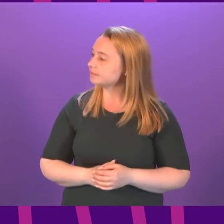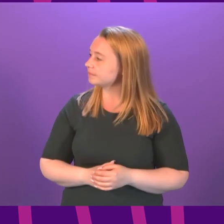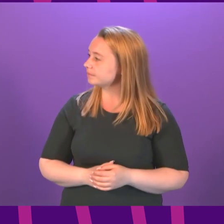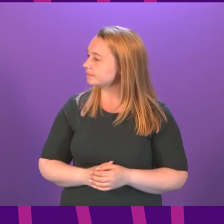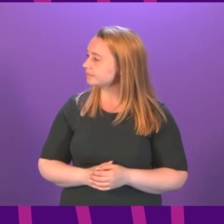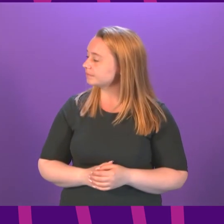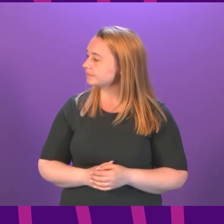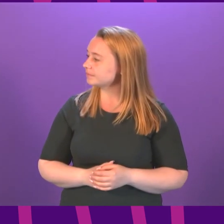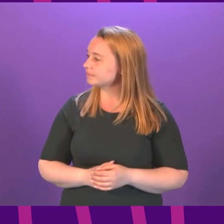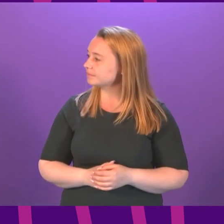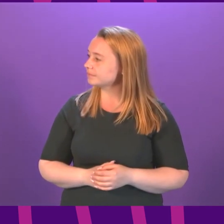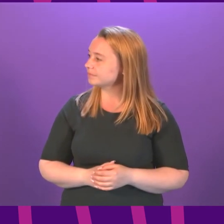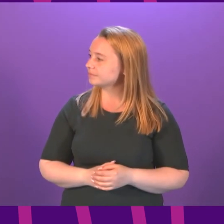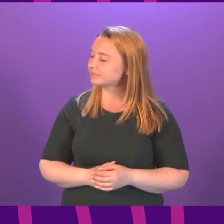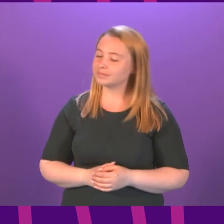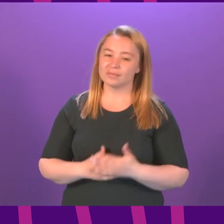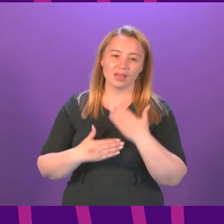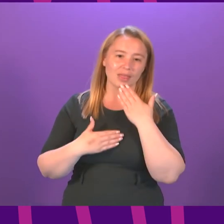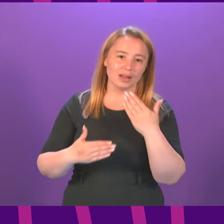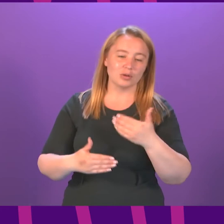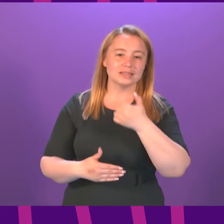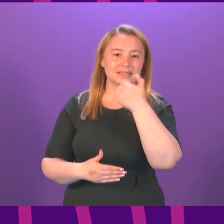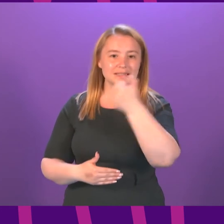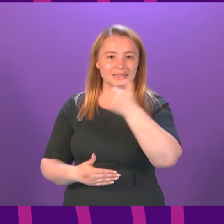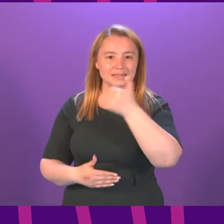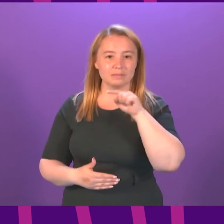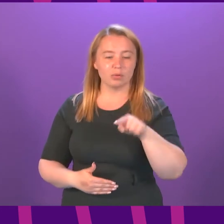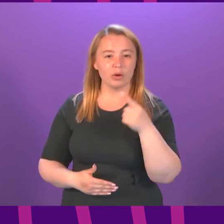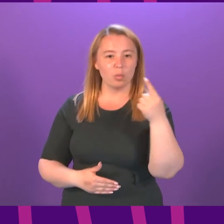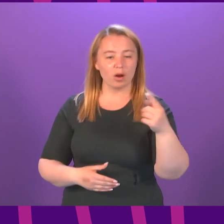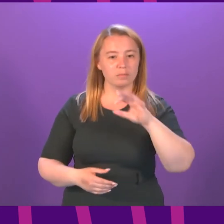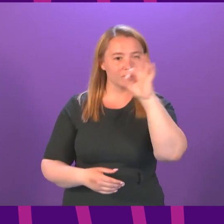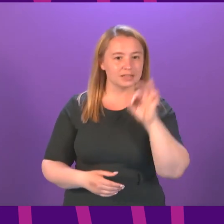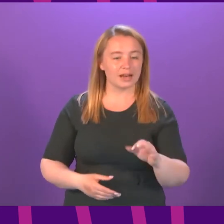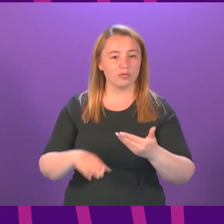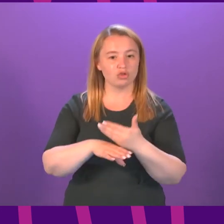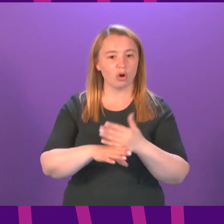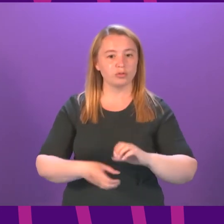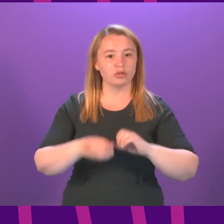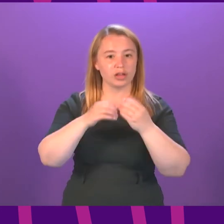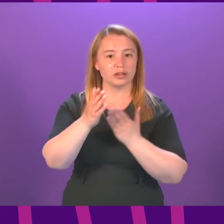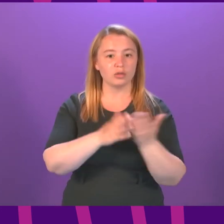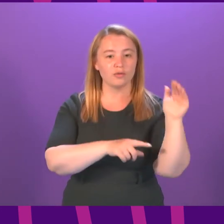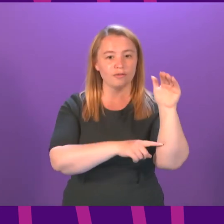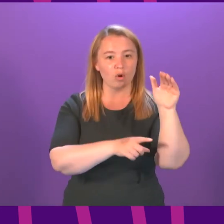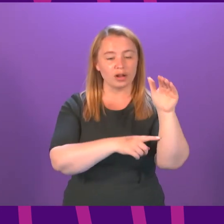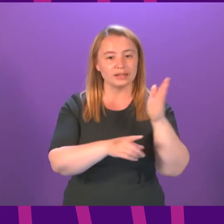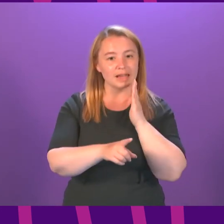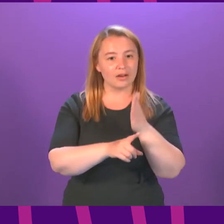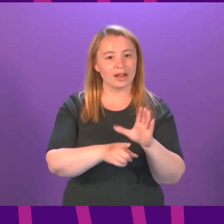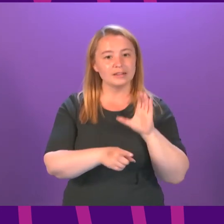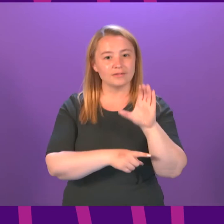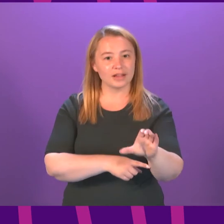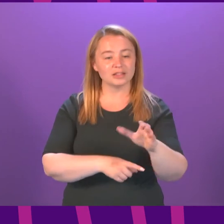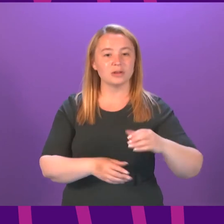Thank you presiding officer 16.1% of all jobs created in the UK last year through foreign direct investment were generated in